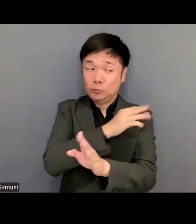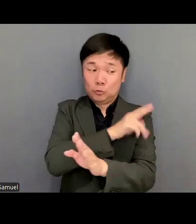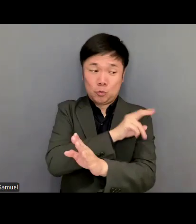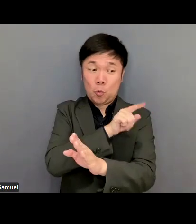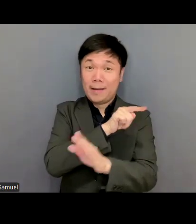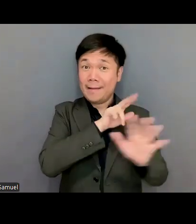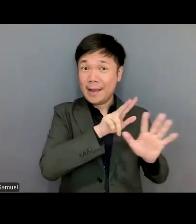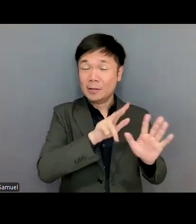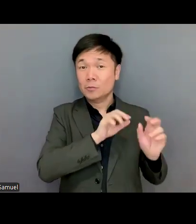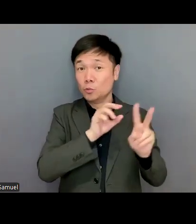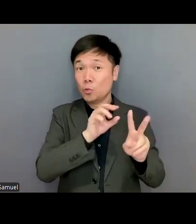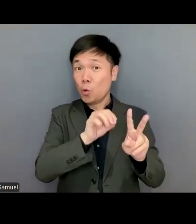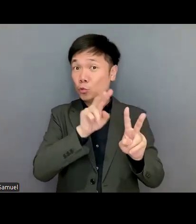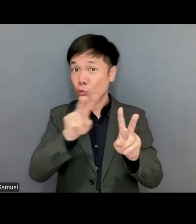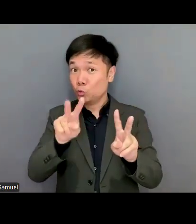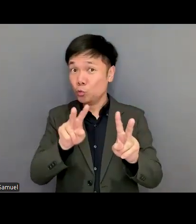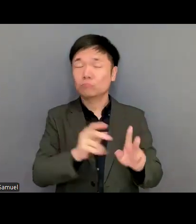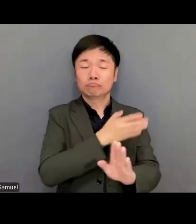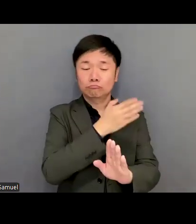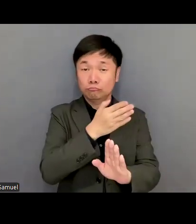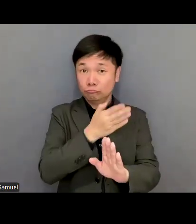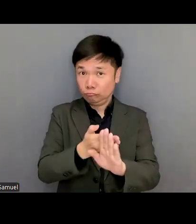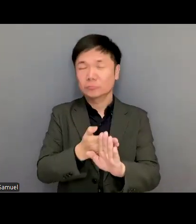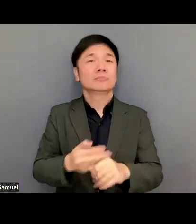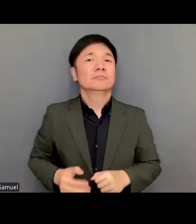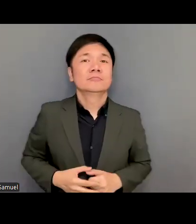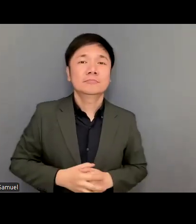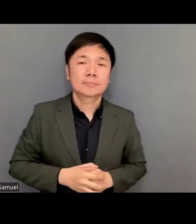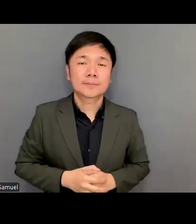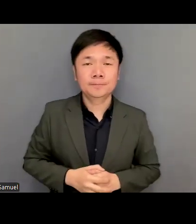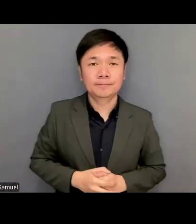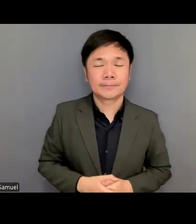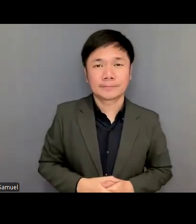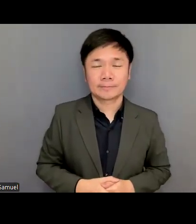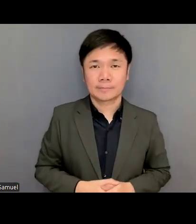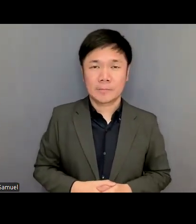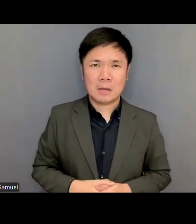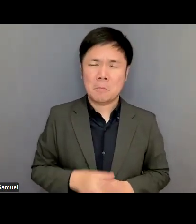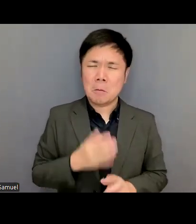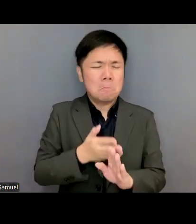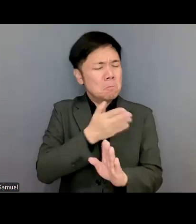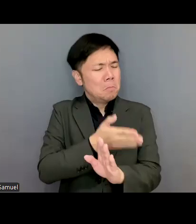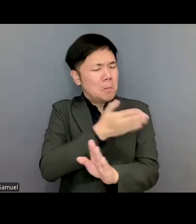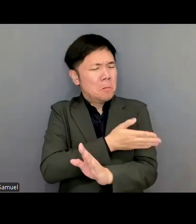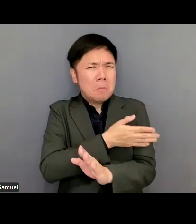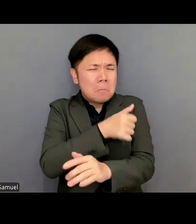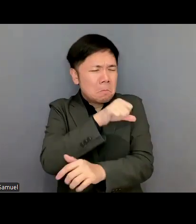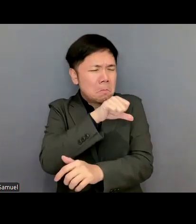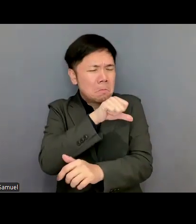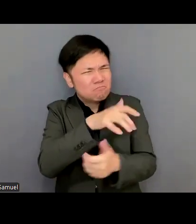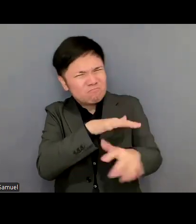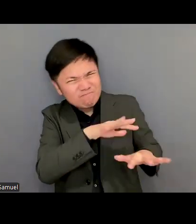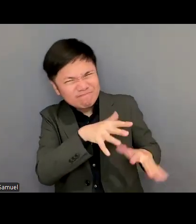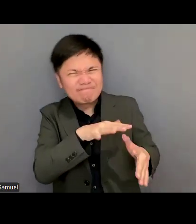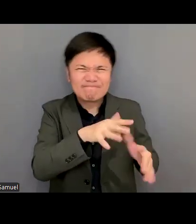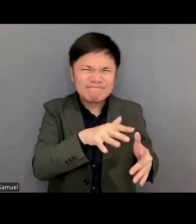2022 had, and reflecting on what didn't work so that we can